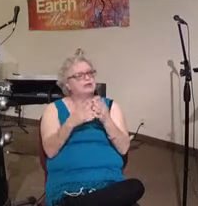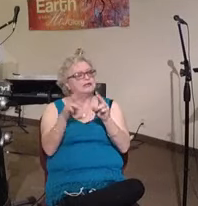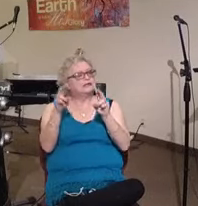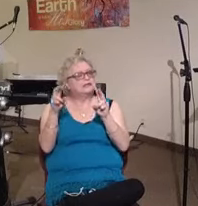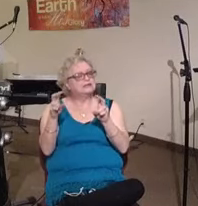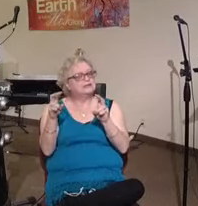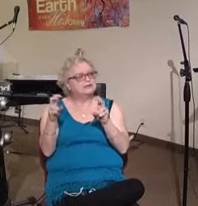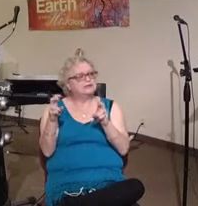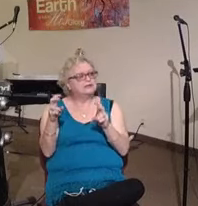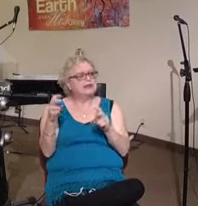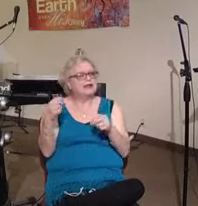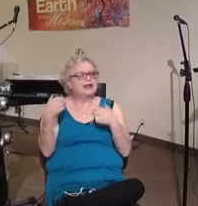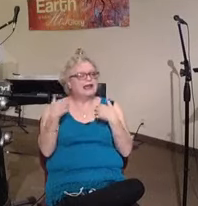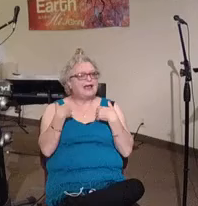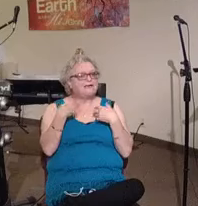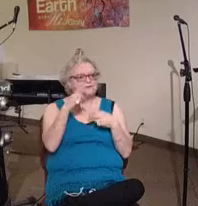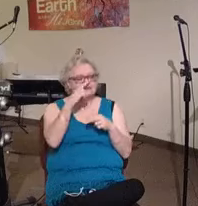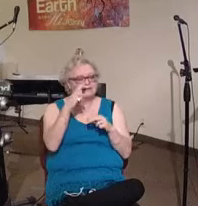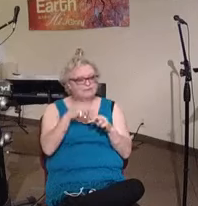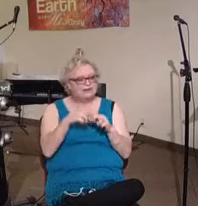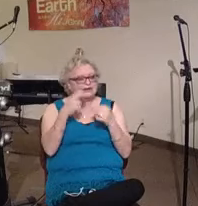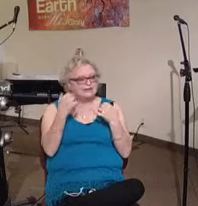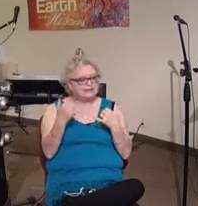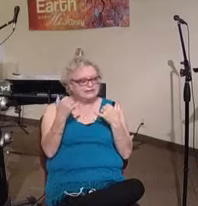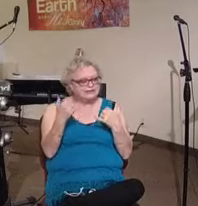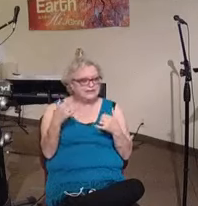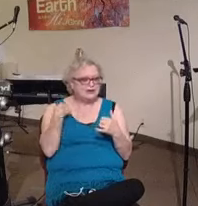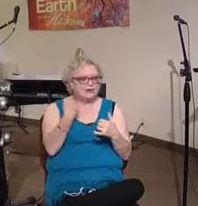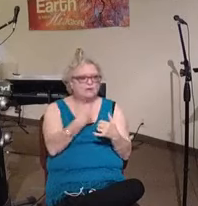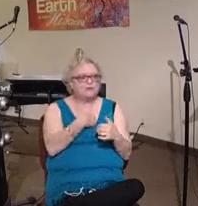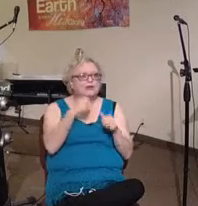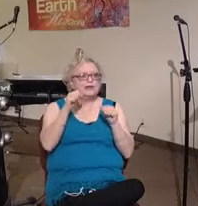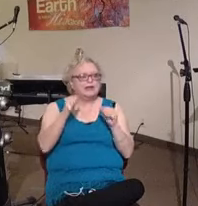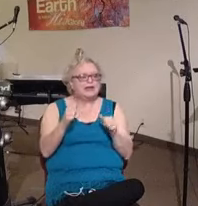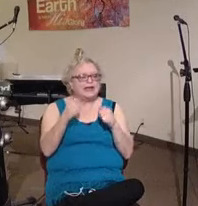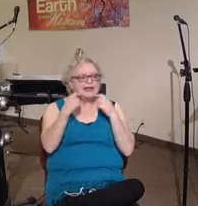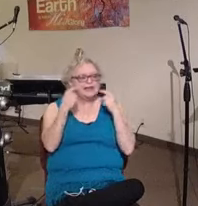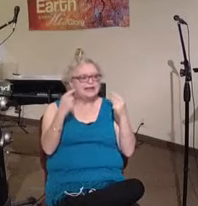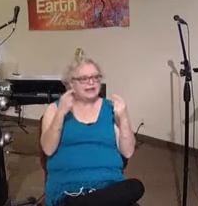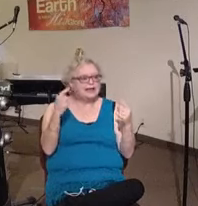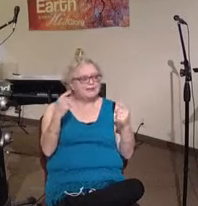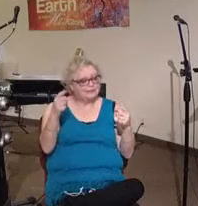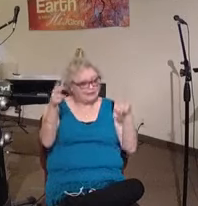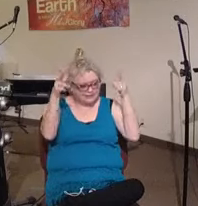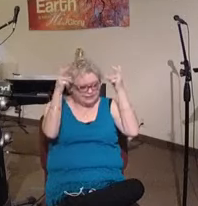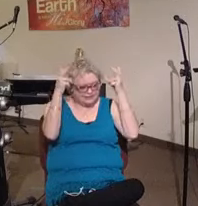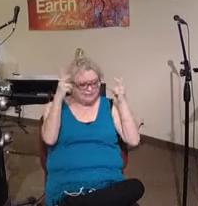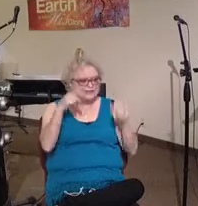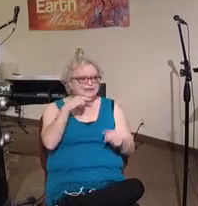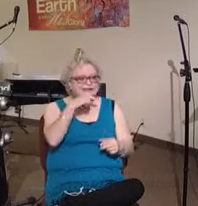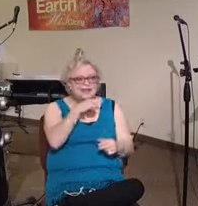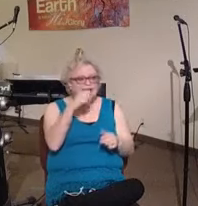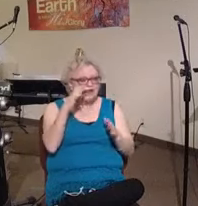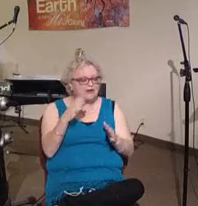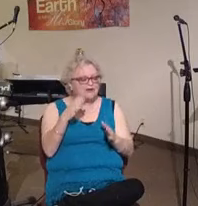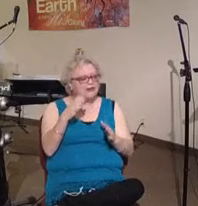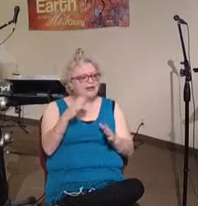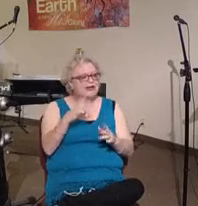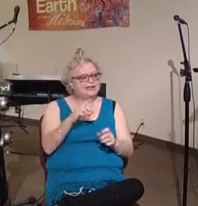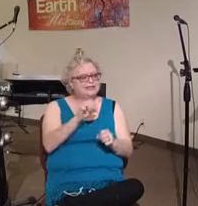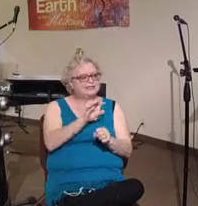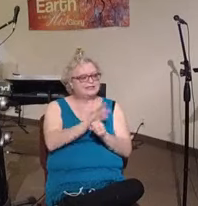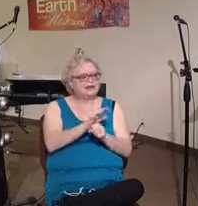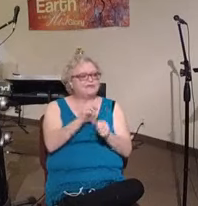one. Gonna have some fun today, because we can claim the devil is a liar and stand